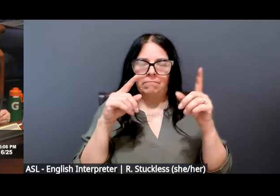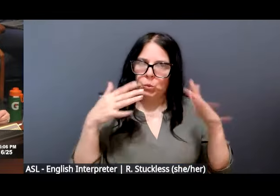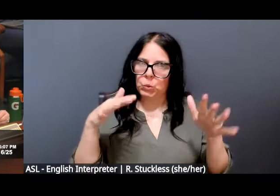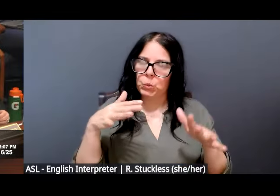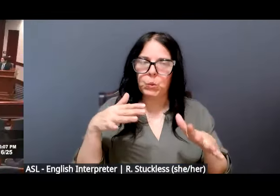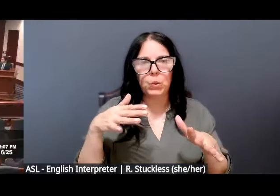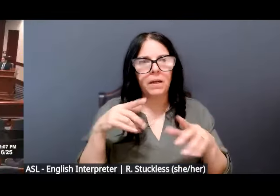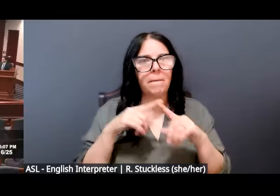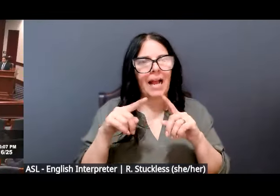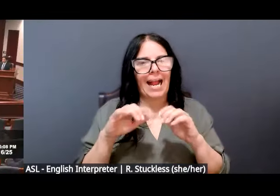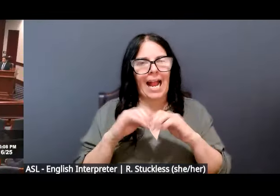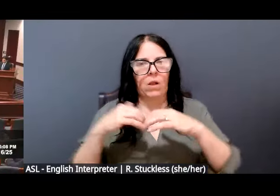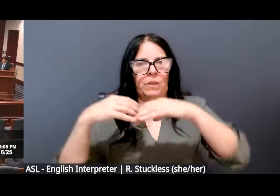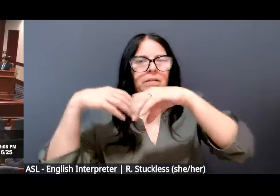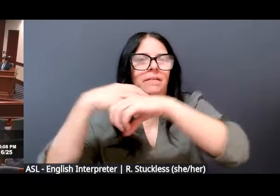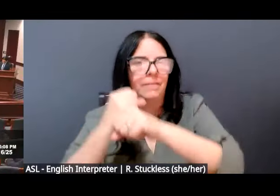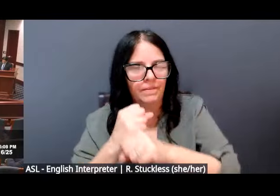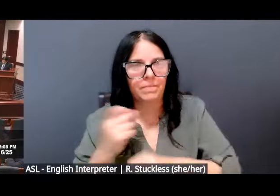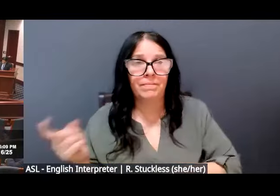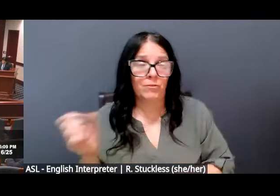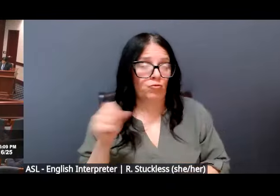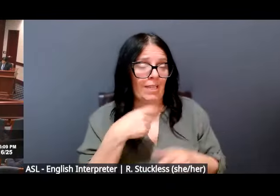Yeah, for that reason. Right, Yep. I